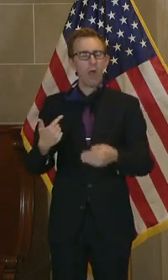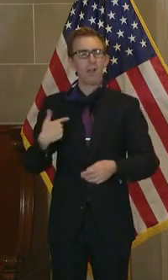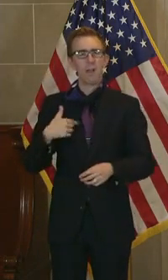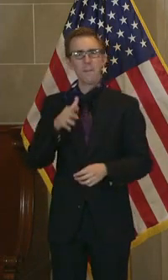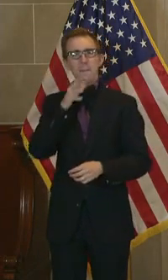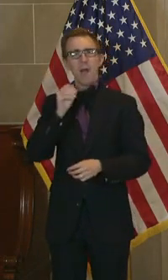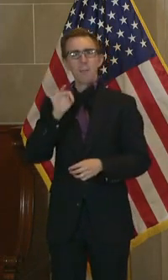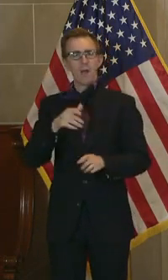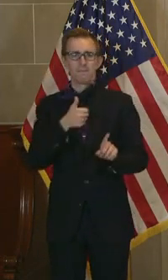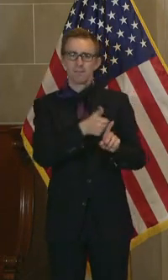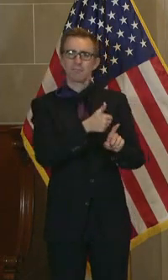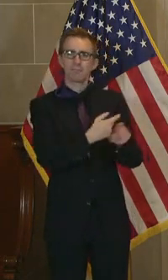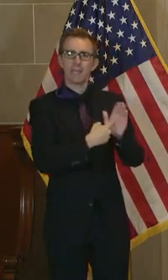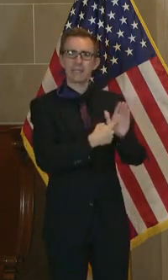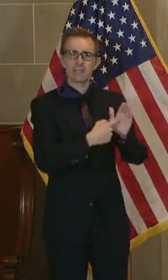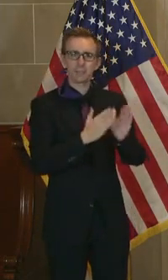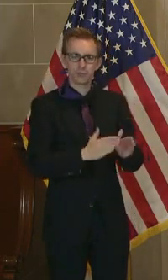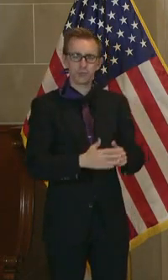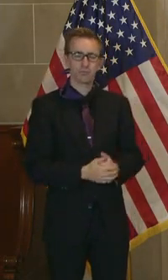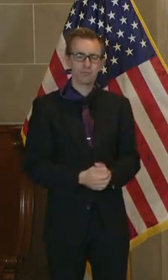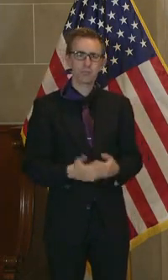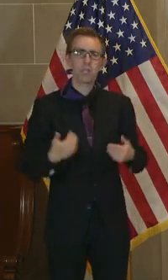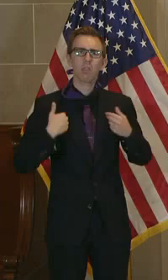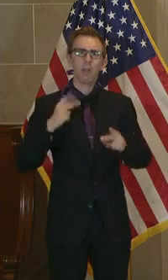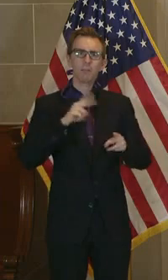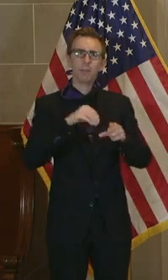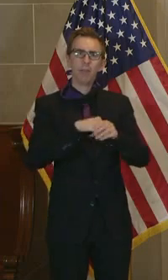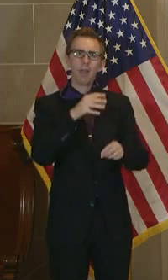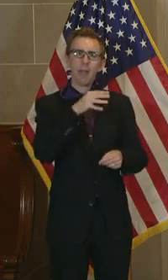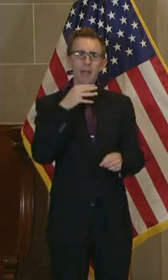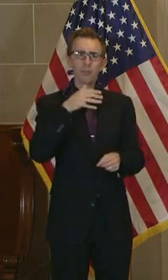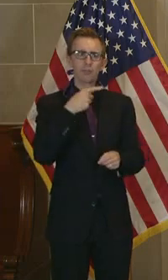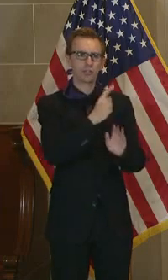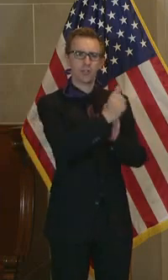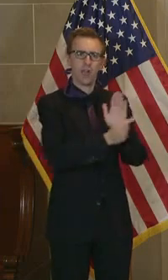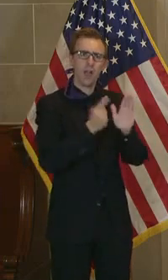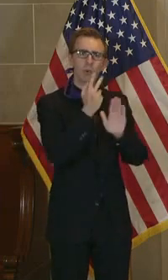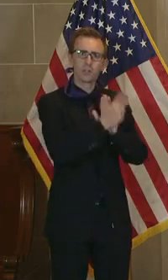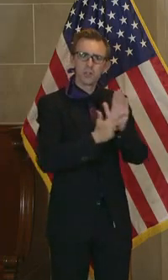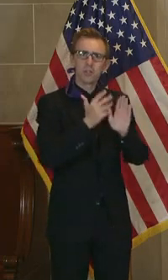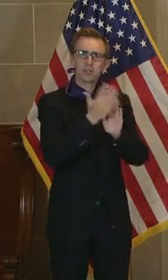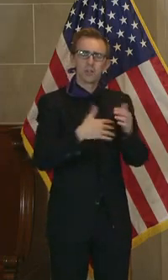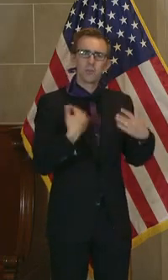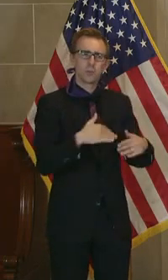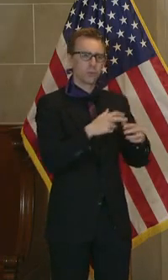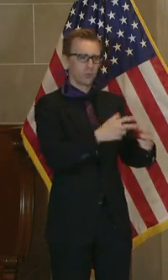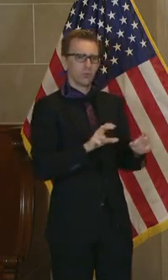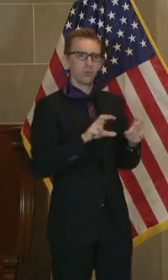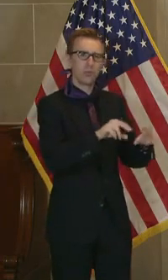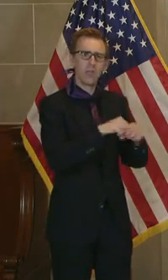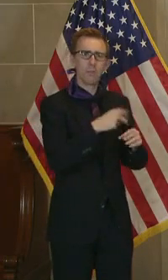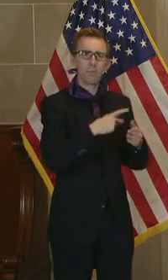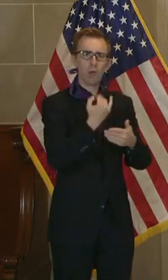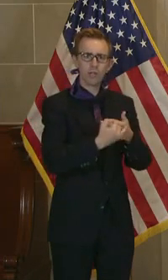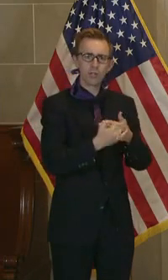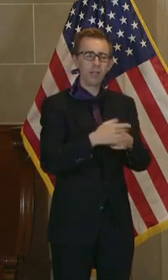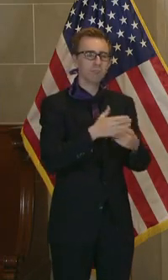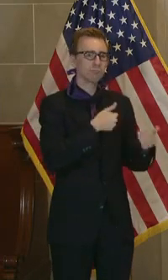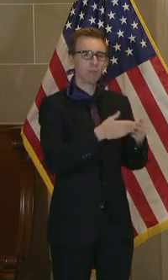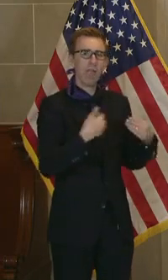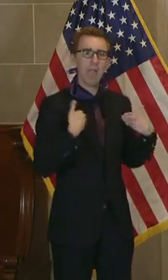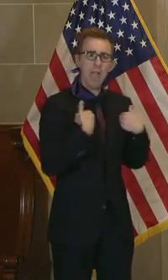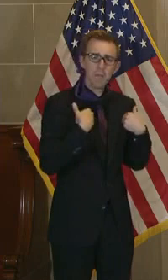of an exhibitor. Young people in agriculture put in countless hours of work on their projects, whether it's livestock,